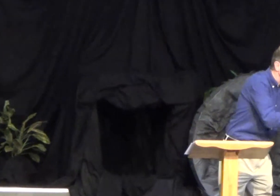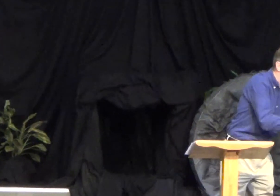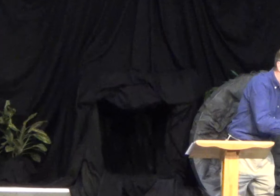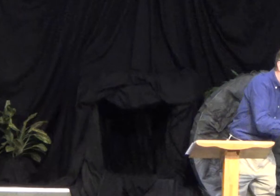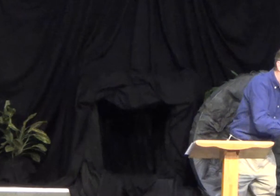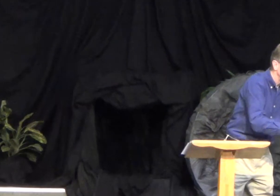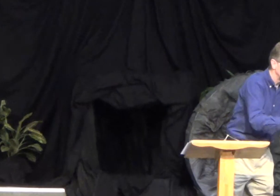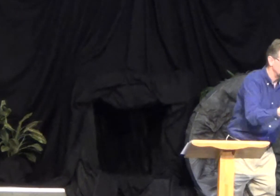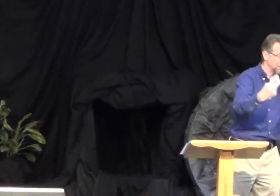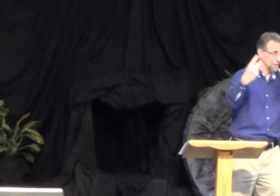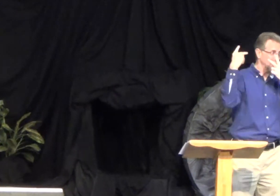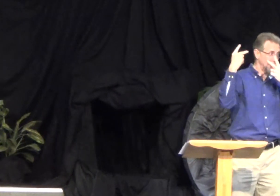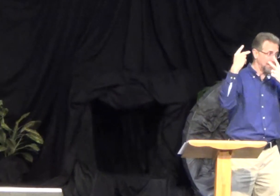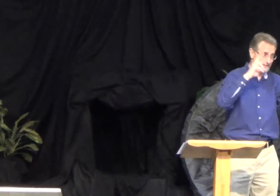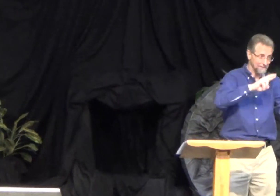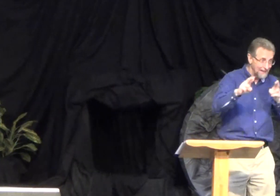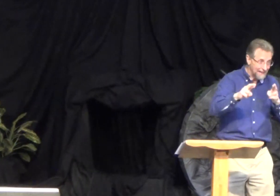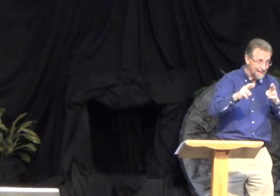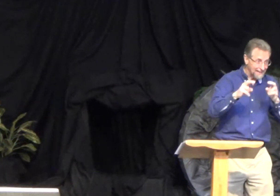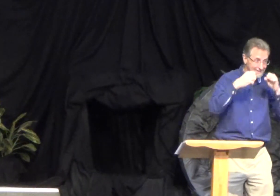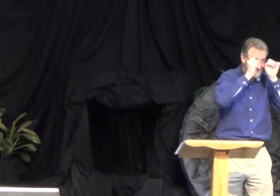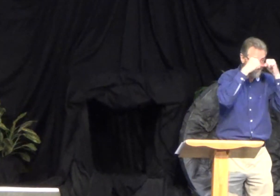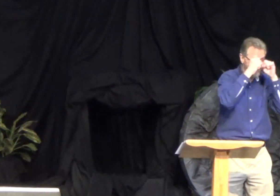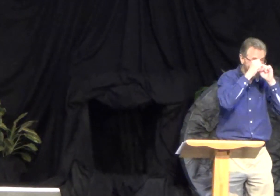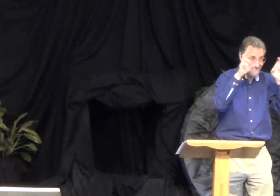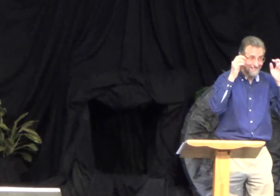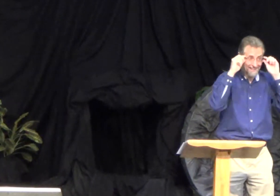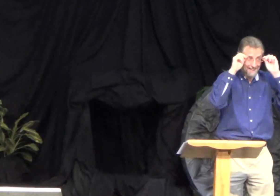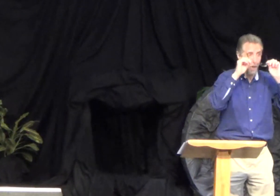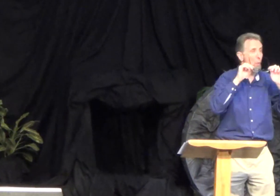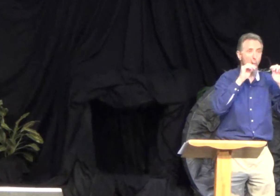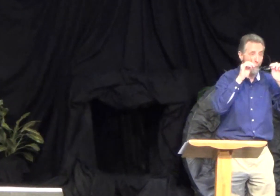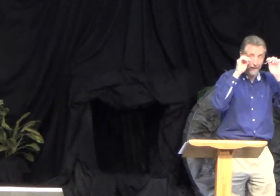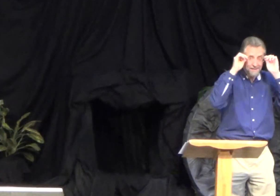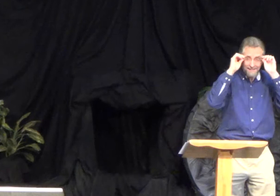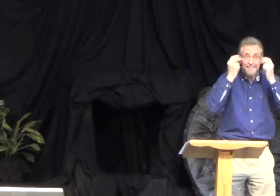have a videotape I want to show you. I want you to look. Are you ready to see it? Okay?